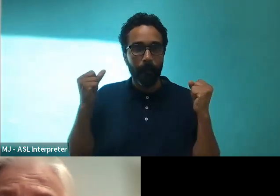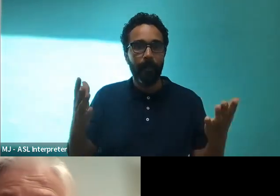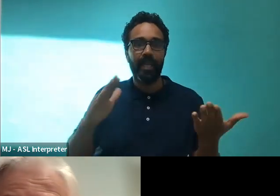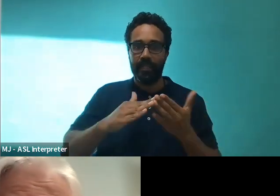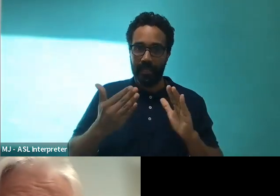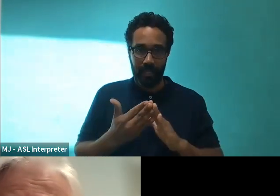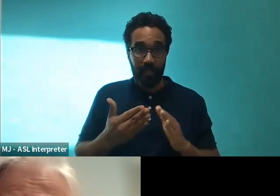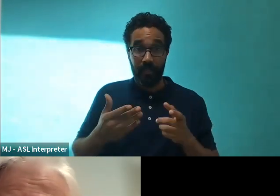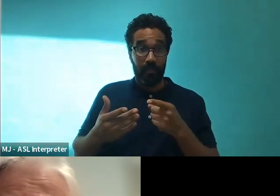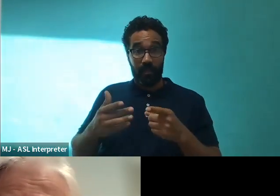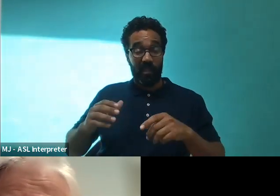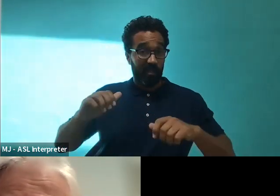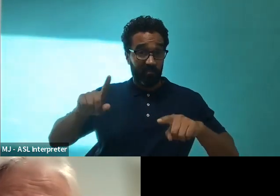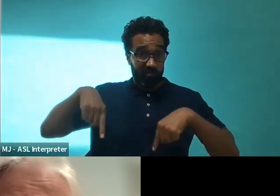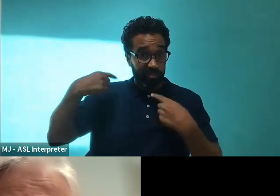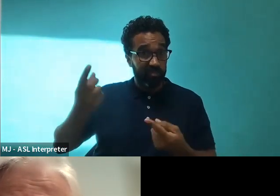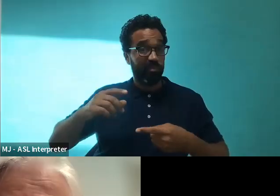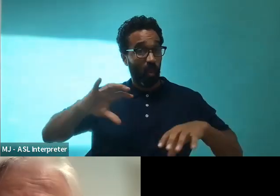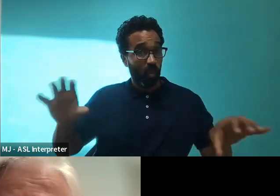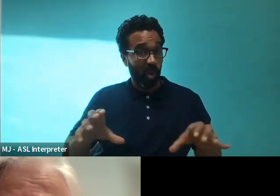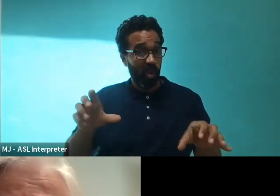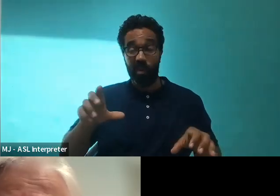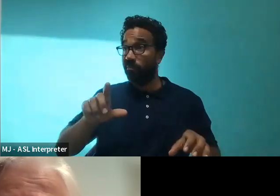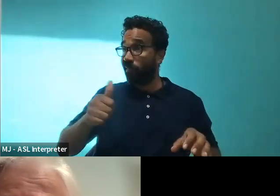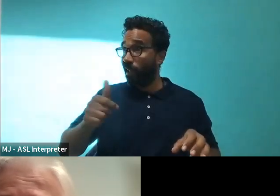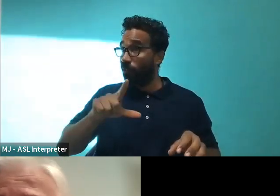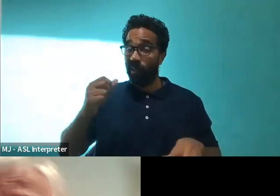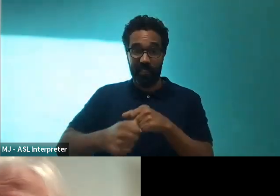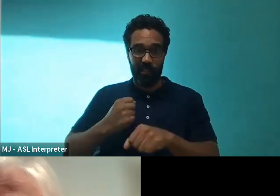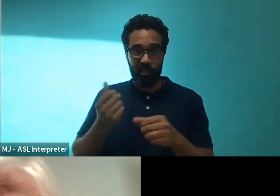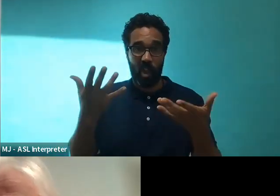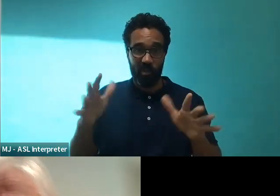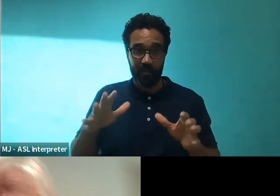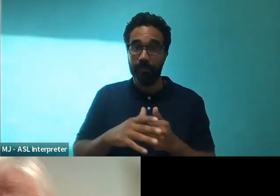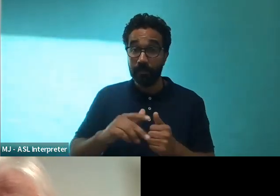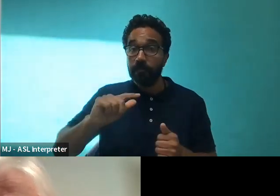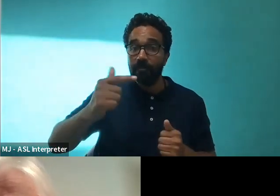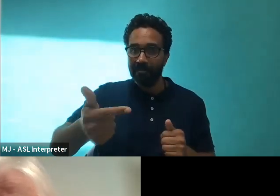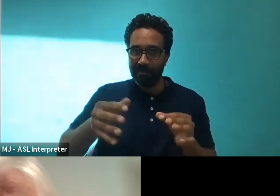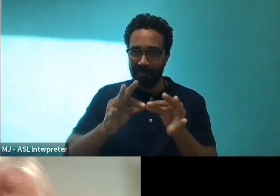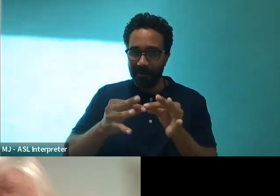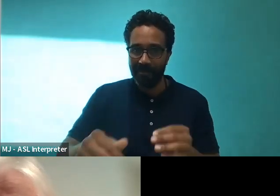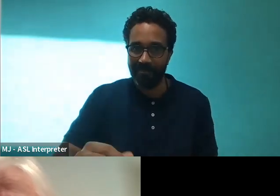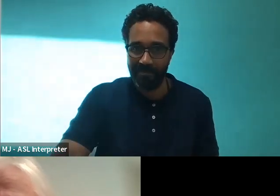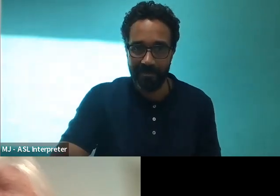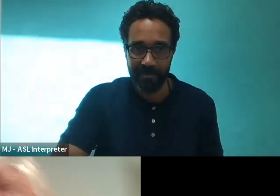laying groundwork for a couple of decades at that point. And that groundwork ultimately